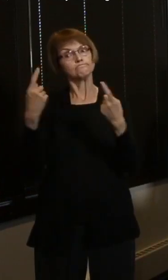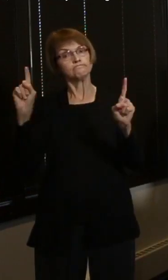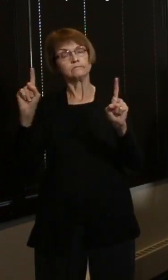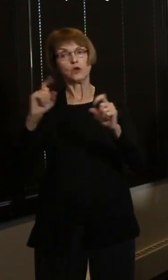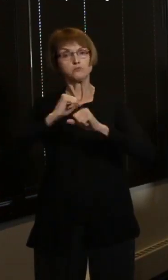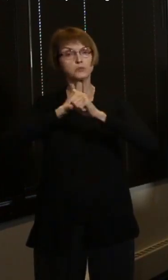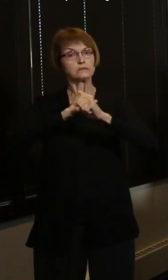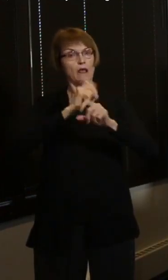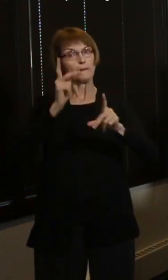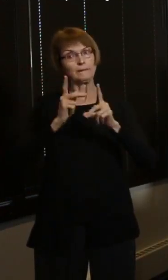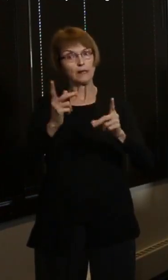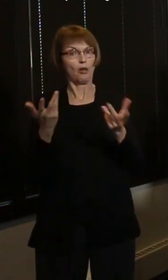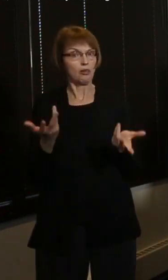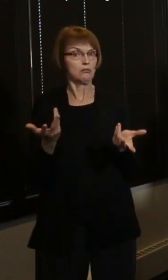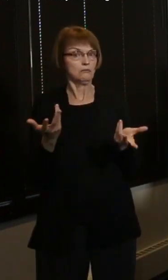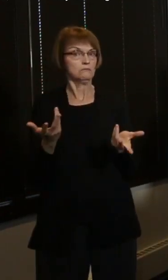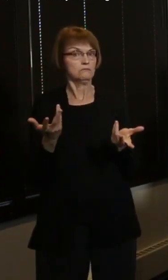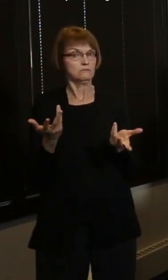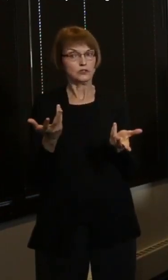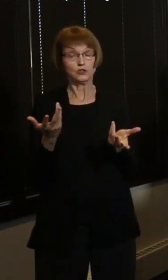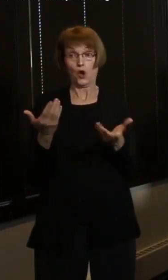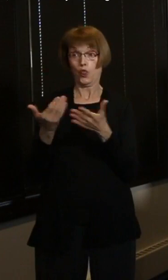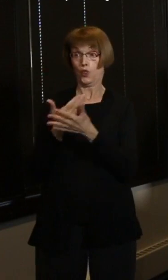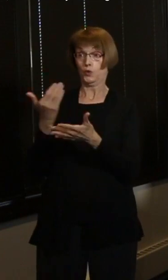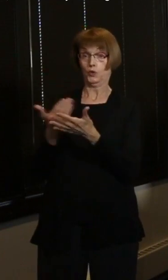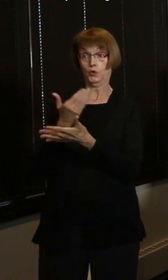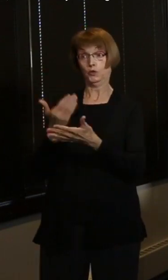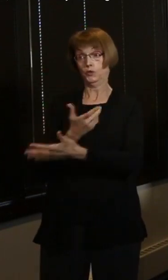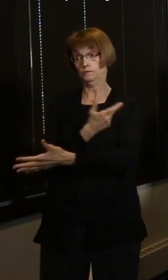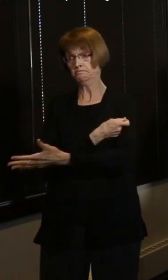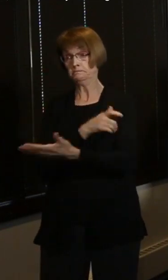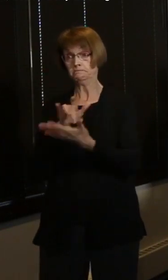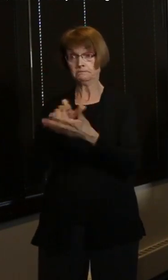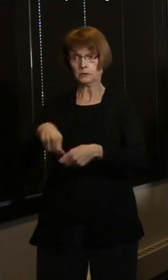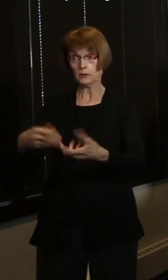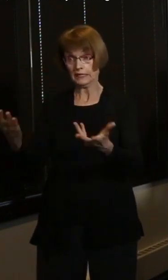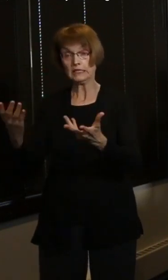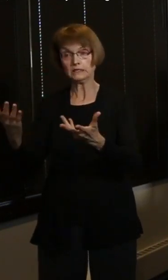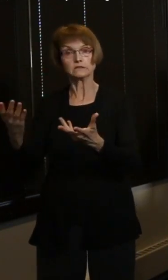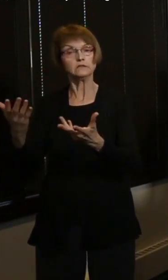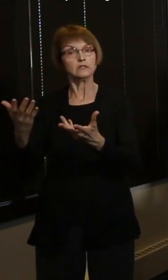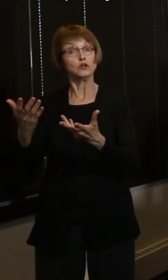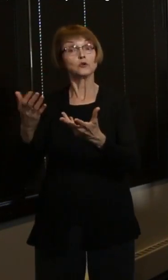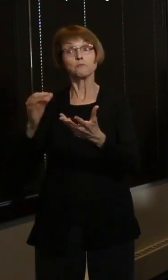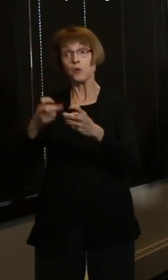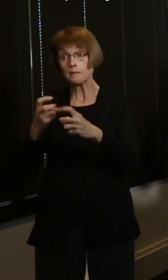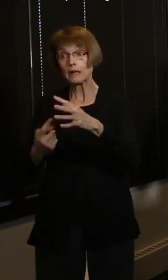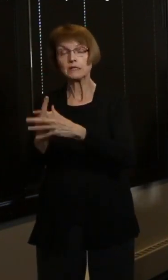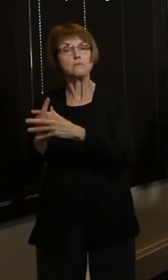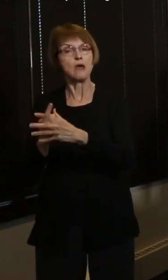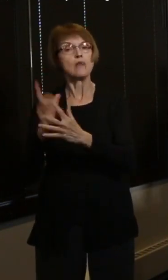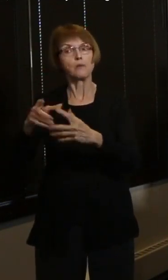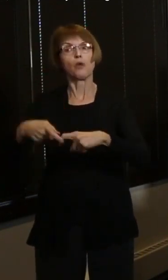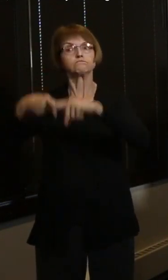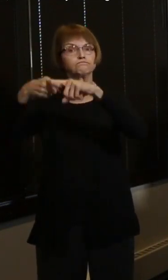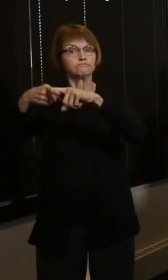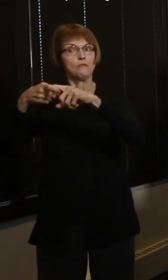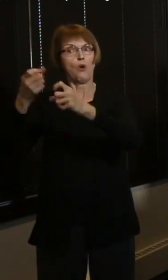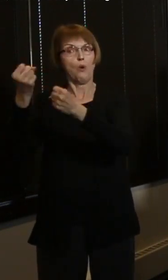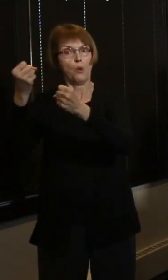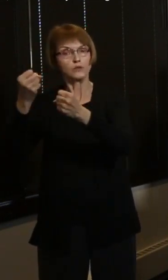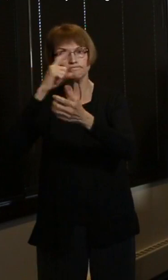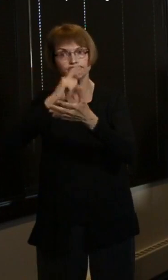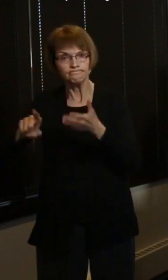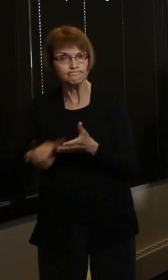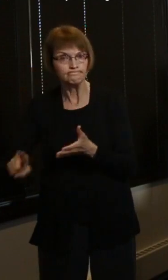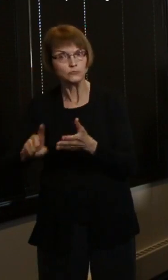from harm that could come about because of newly released drugs and vaccines. So here's also a little bit more context on